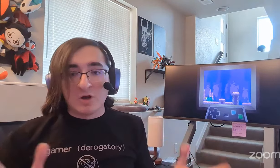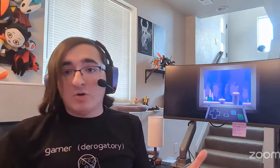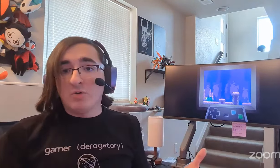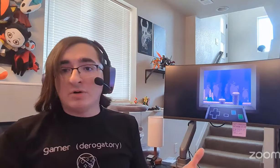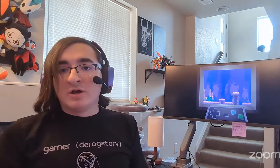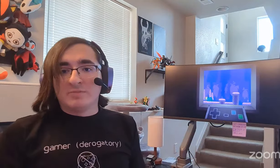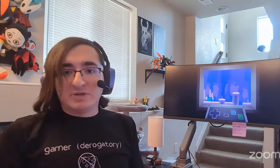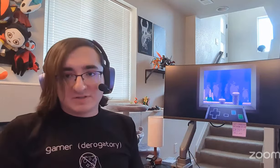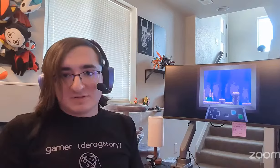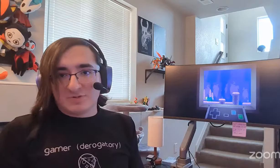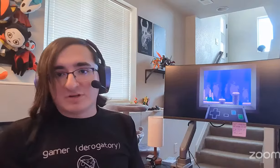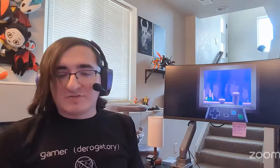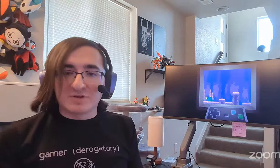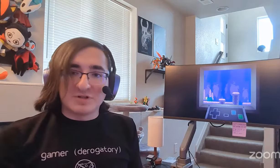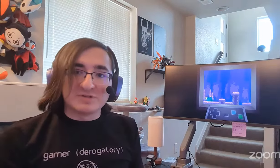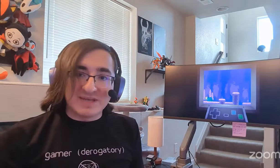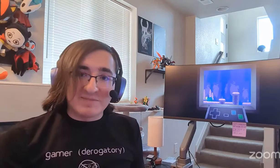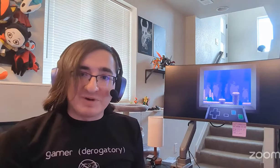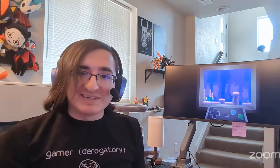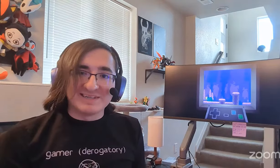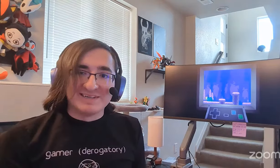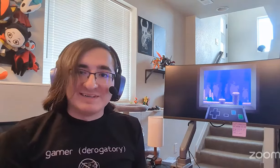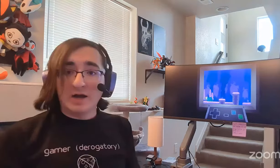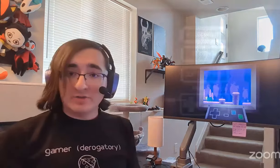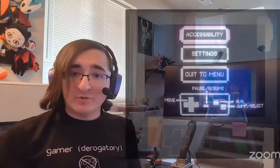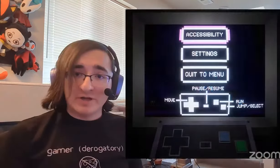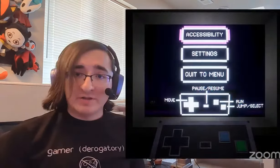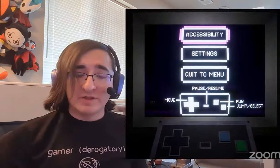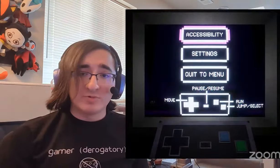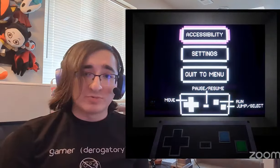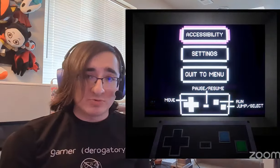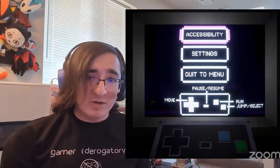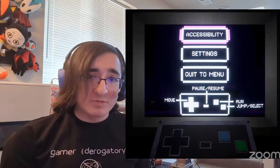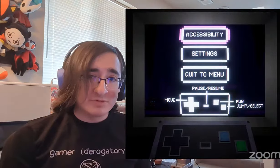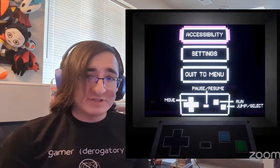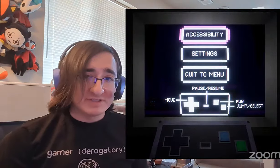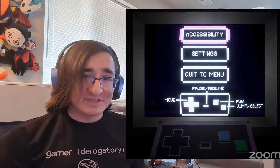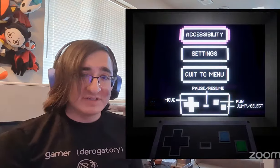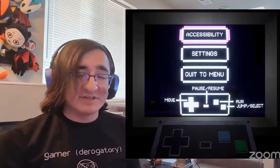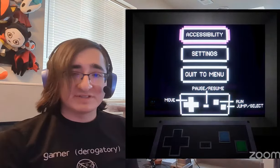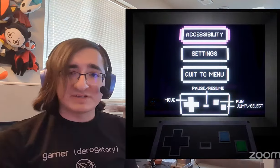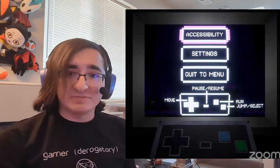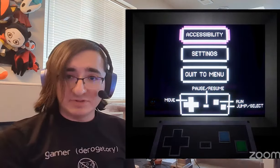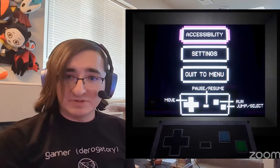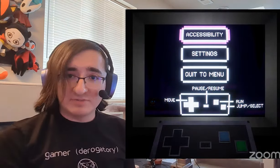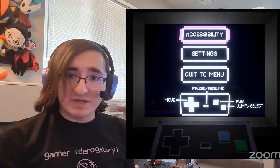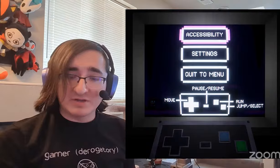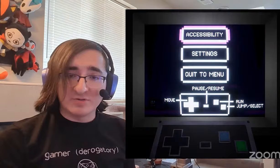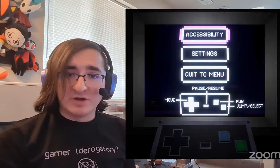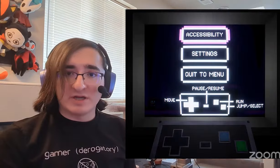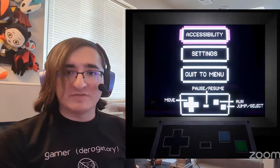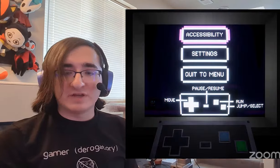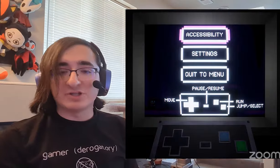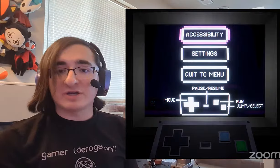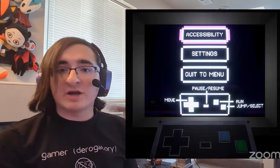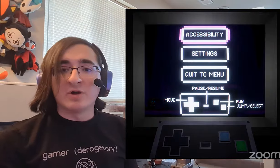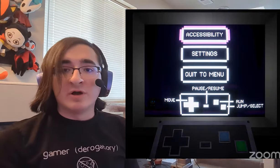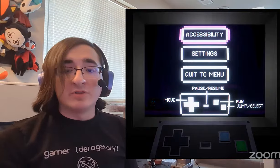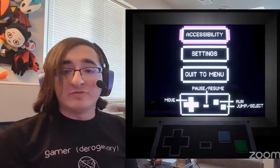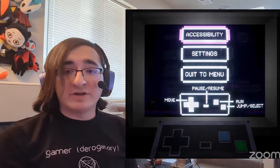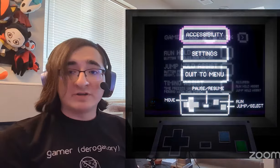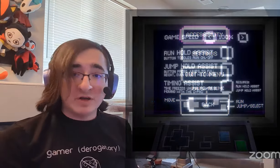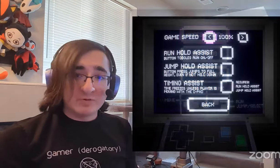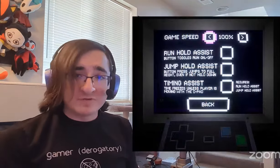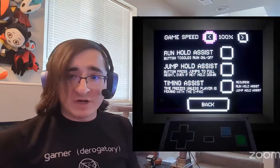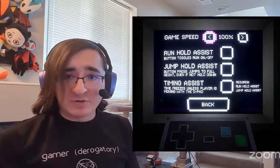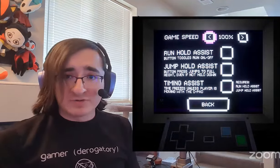answer, or because they're looking for the close game button. Either way, they will probably see the accessibility menu, and if they check it out,